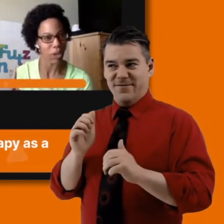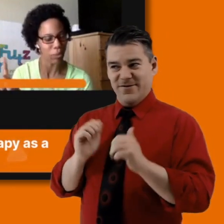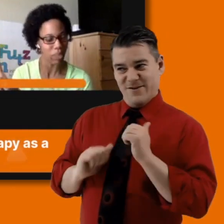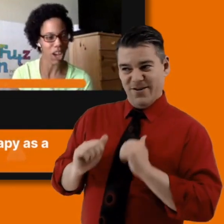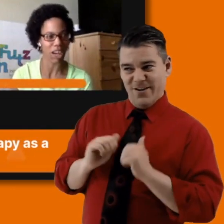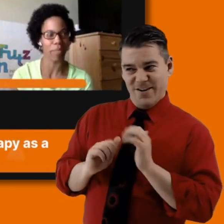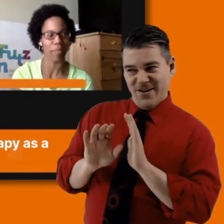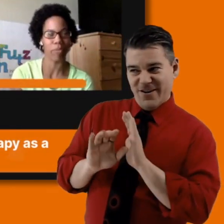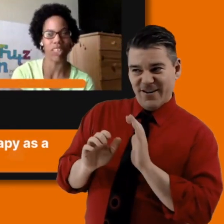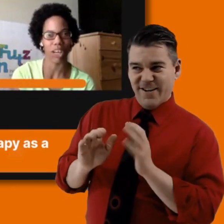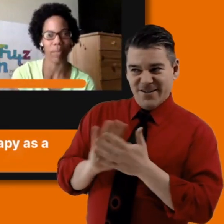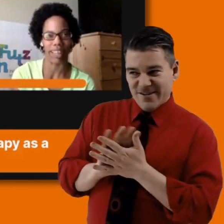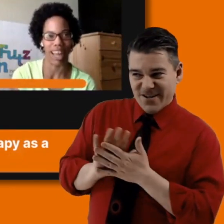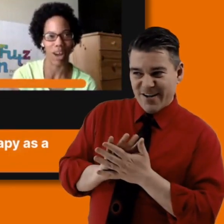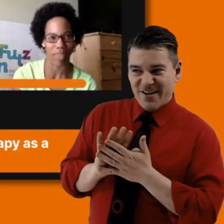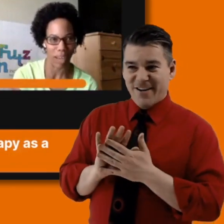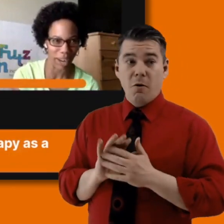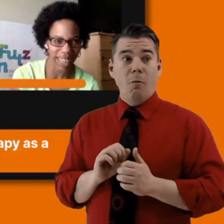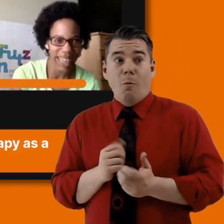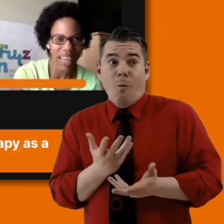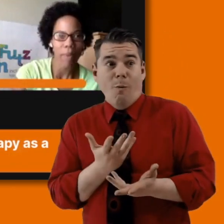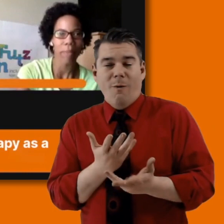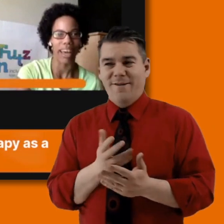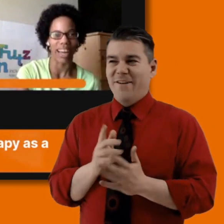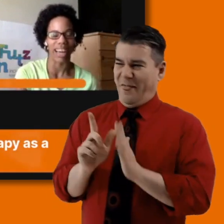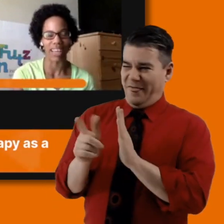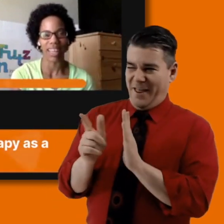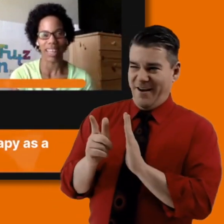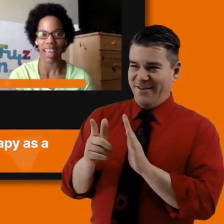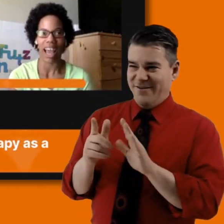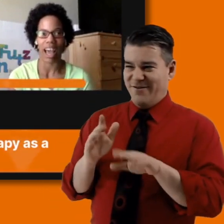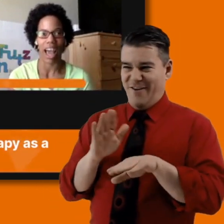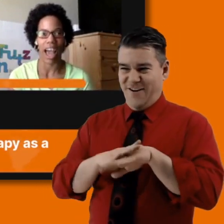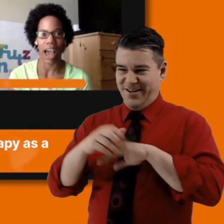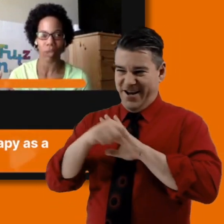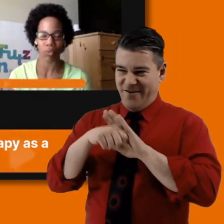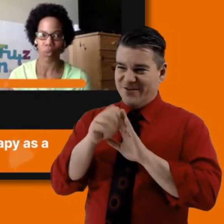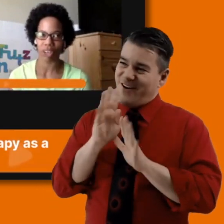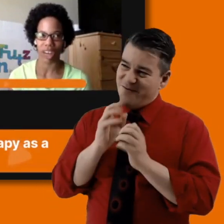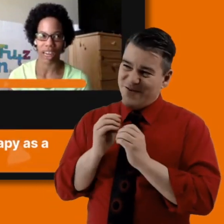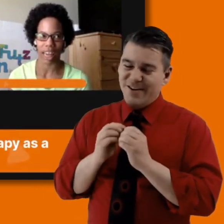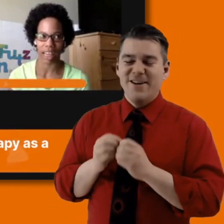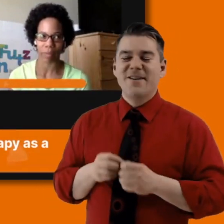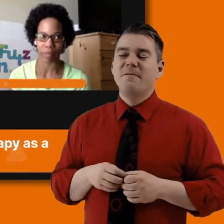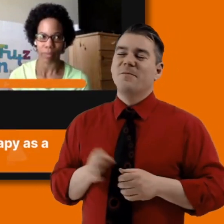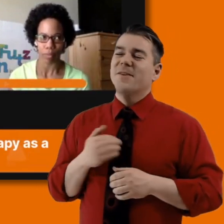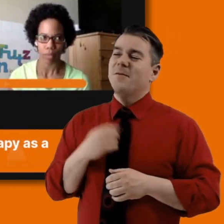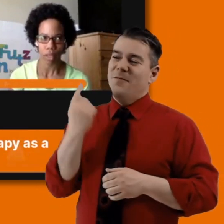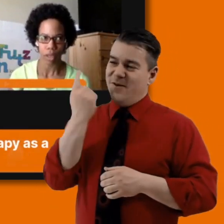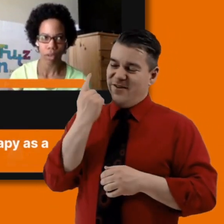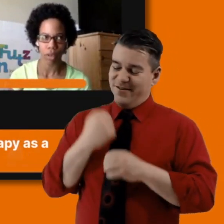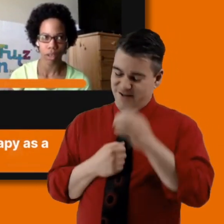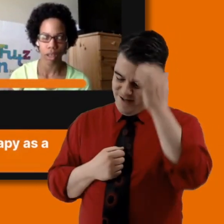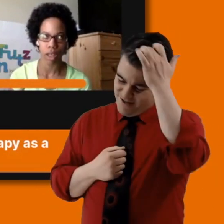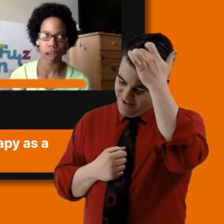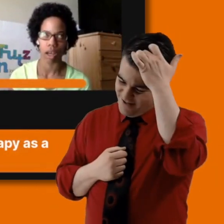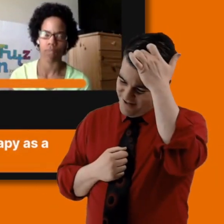research. We'll talk about that off camera. But yeah, I was wondering, like,